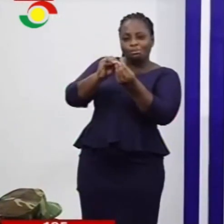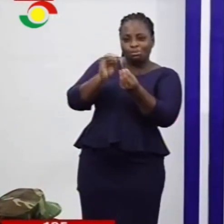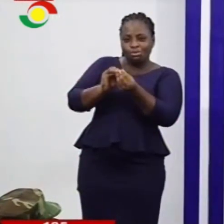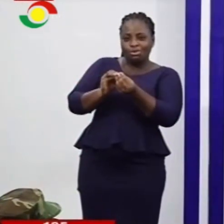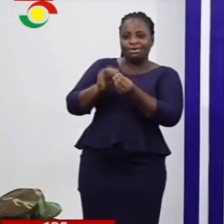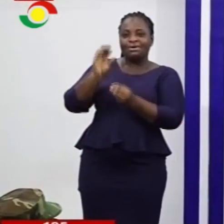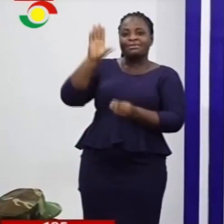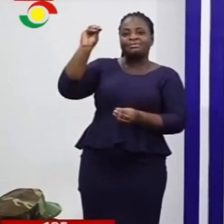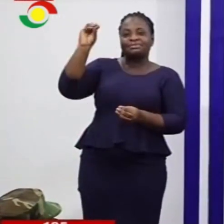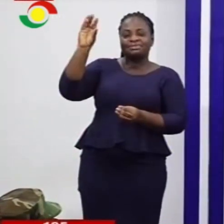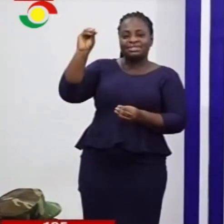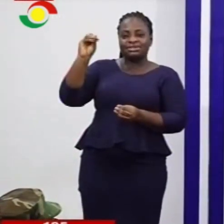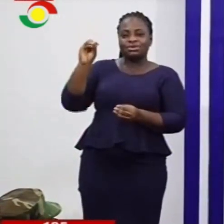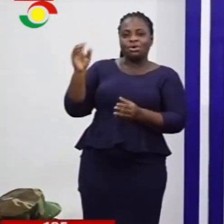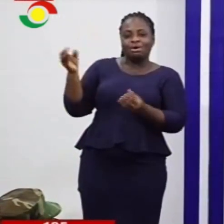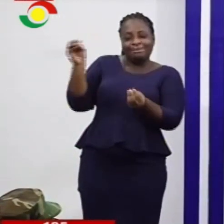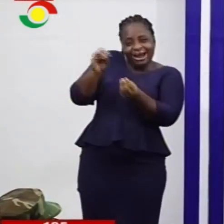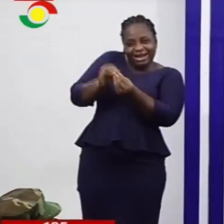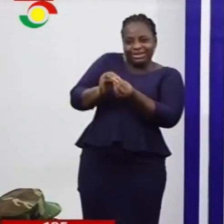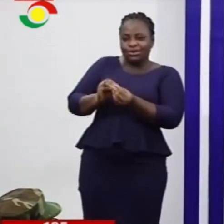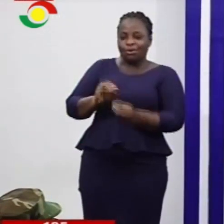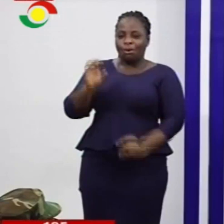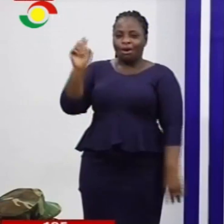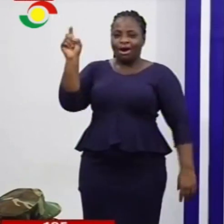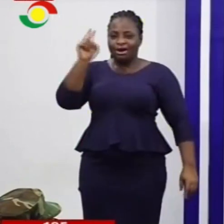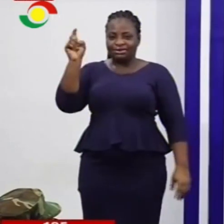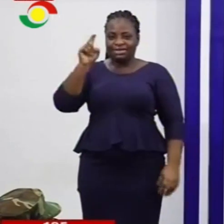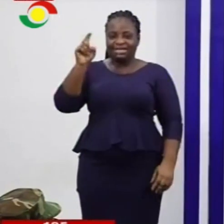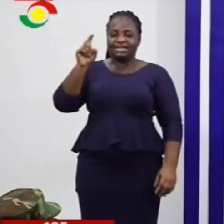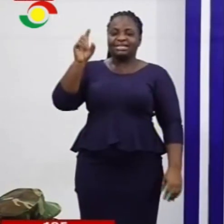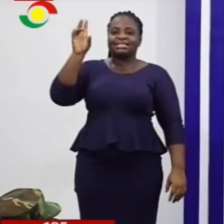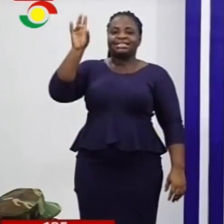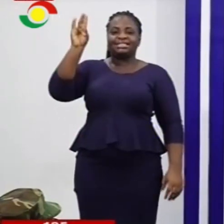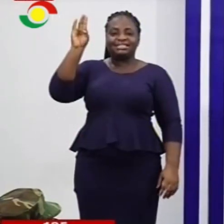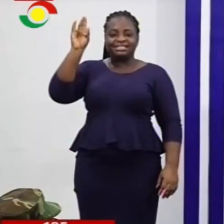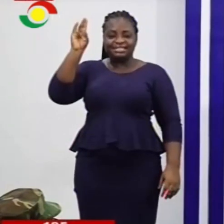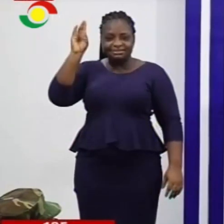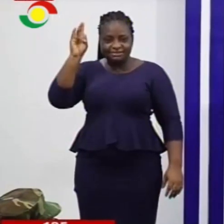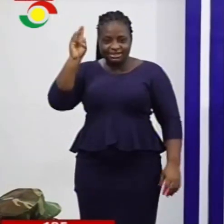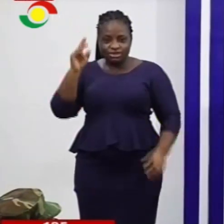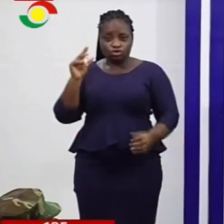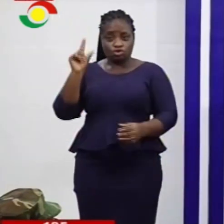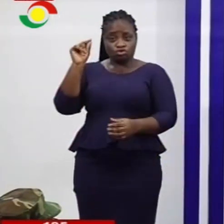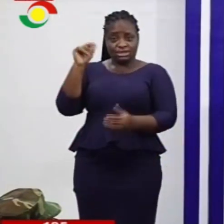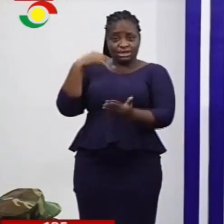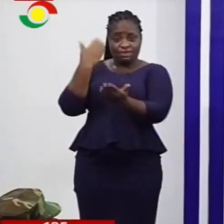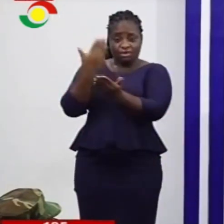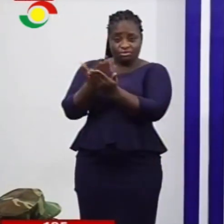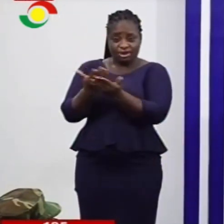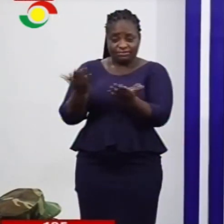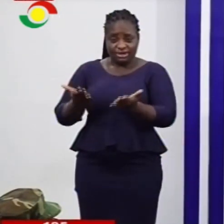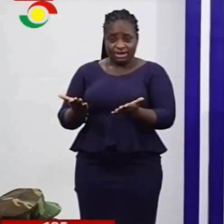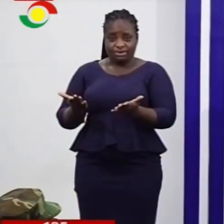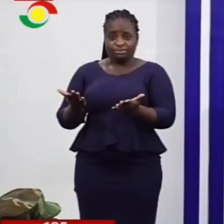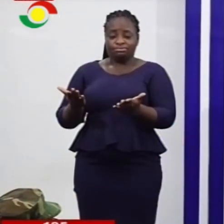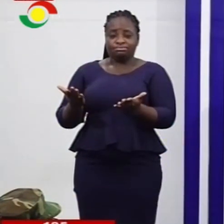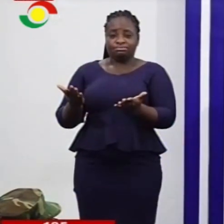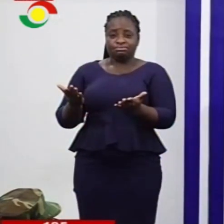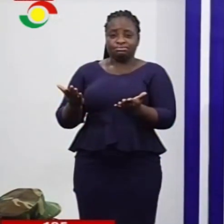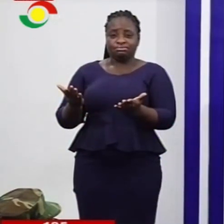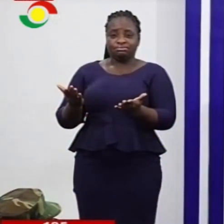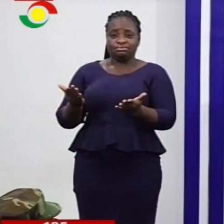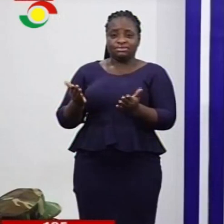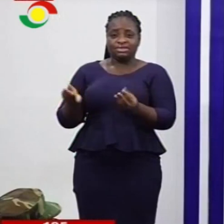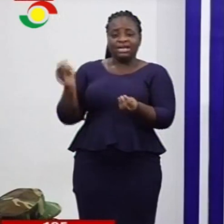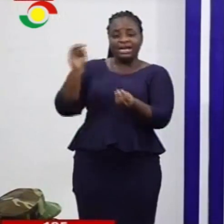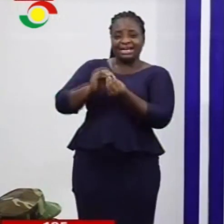will move us to about 117 in the public sector alone. But 20 have arrived now, so 67 plus 20, that puts